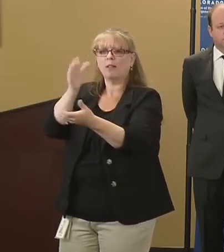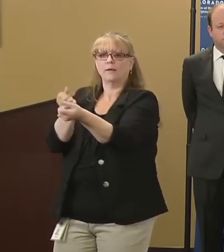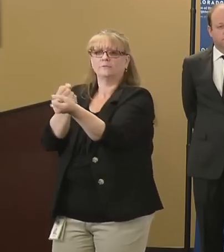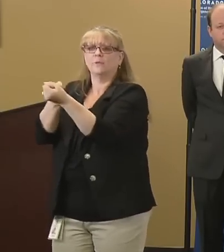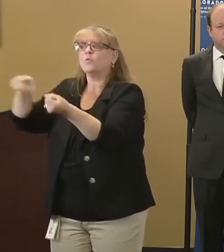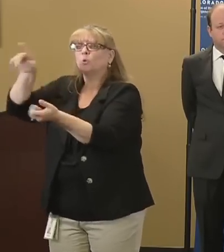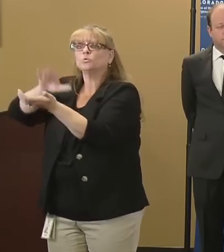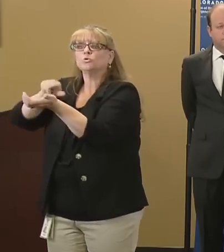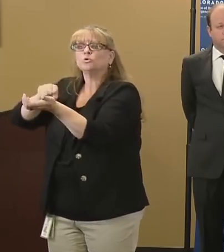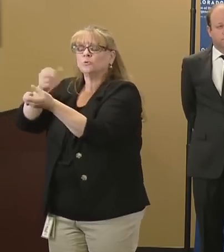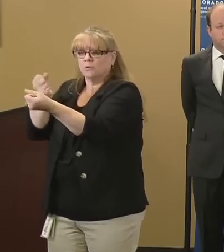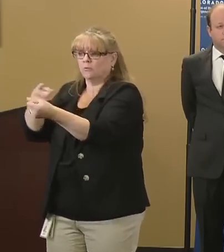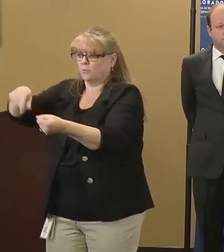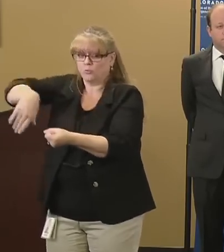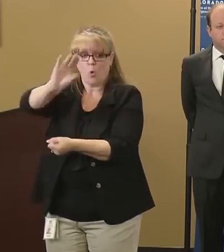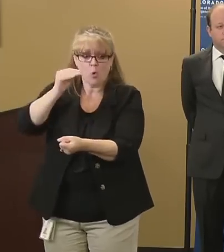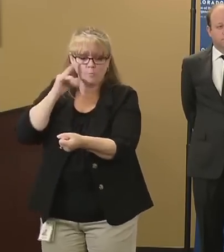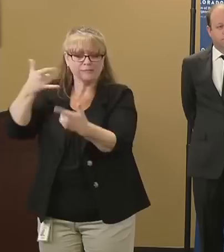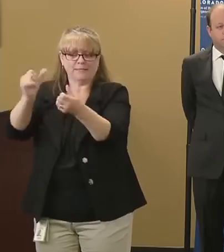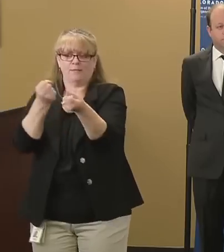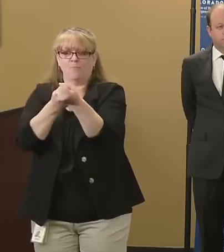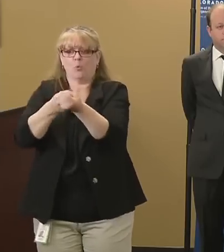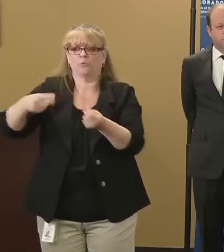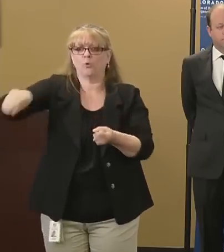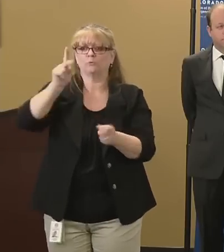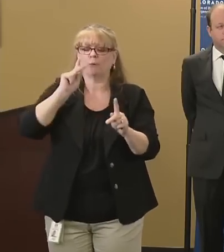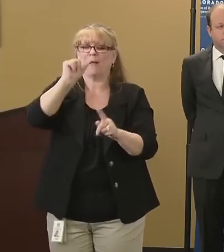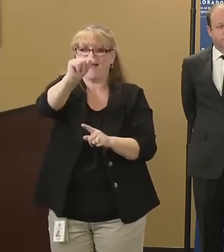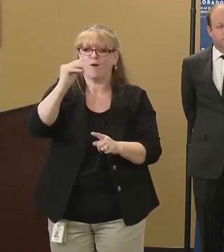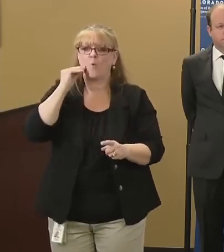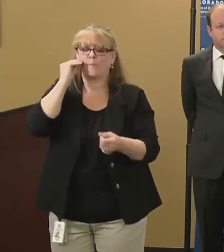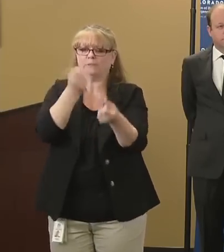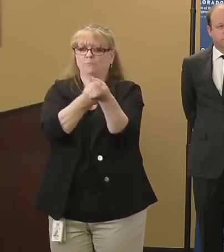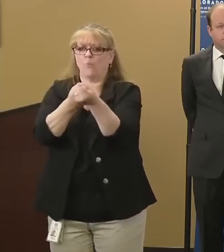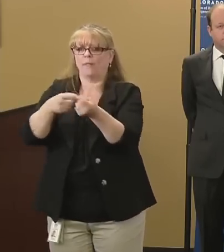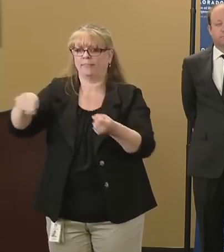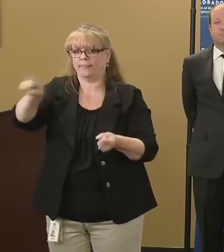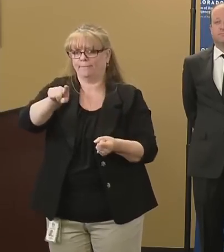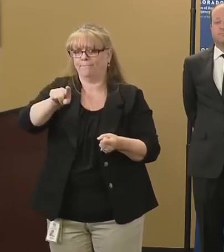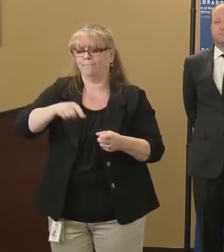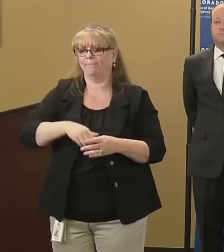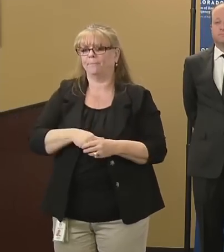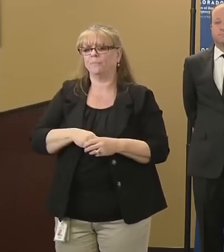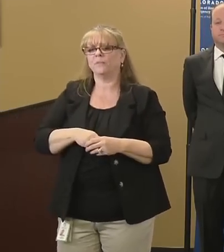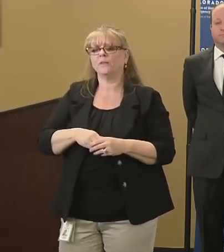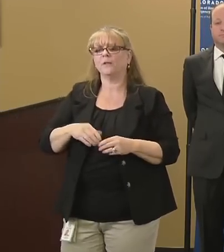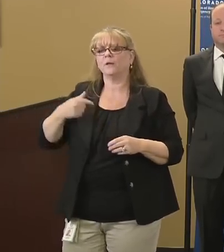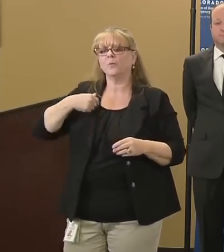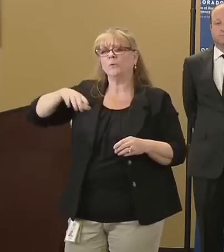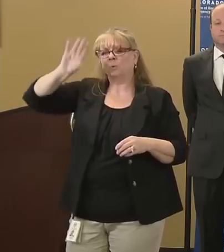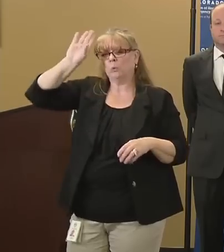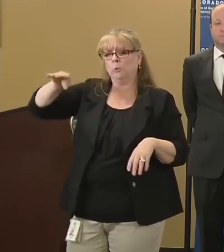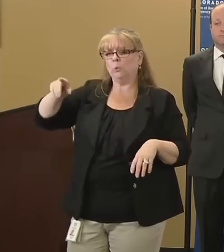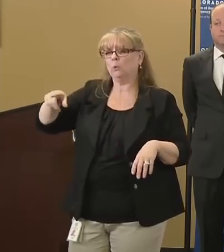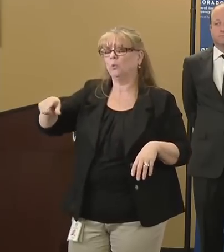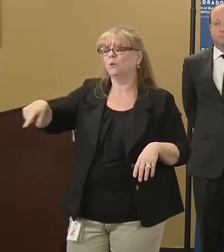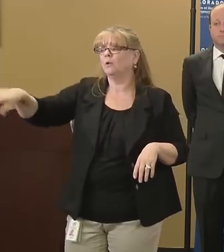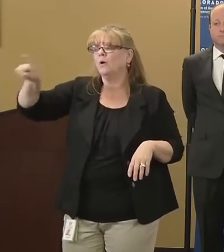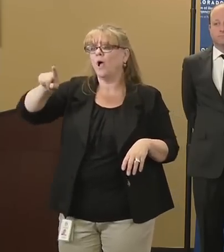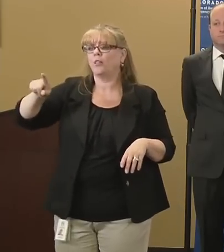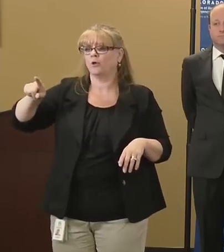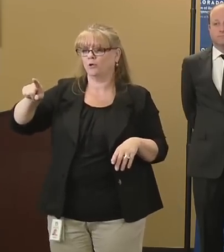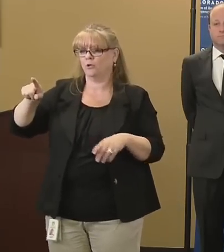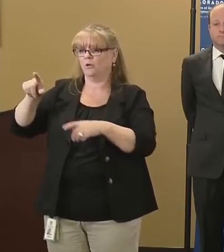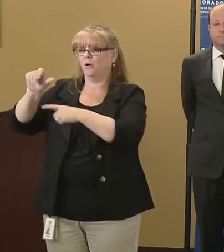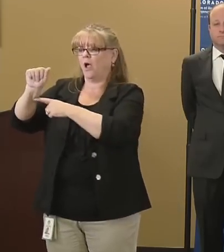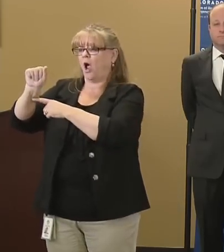and people that got it before the coronavirus, but it's a really important question, and I think it's going to be something we're going to be dealing with